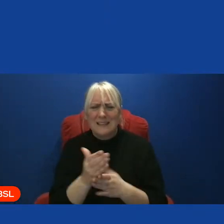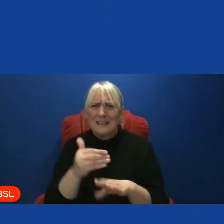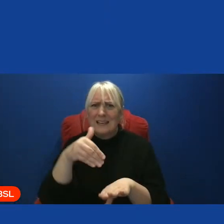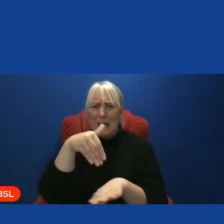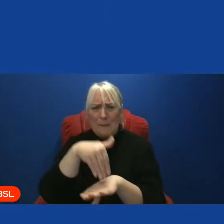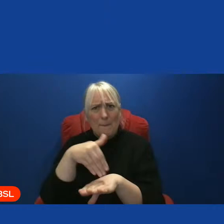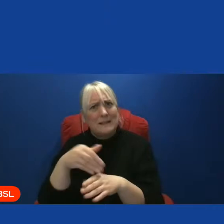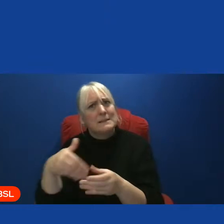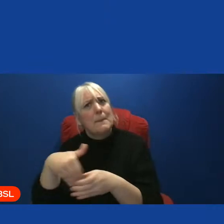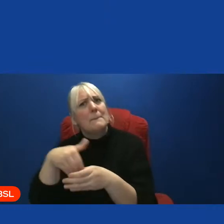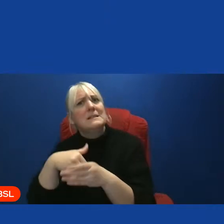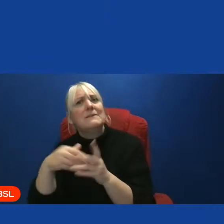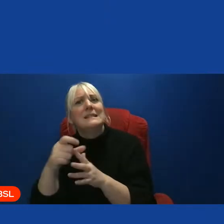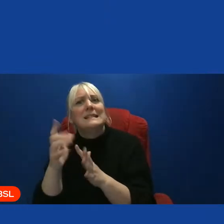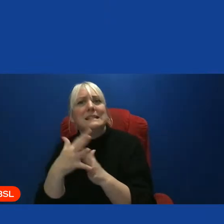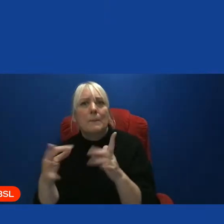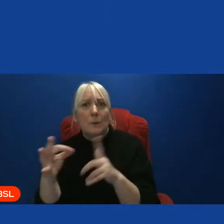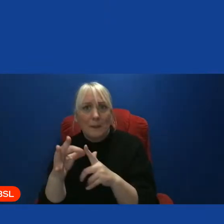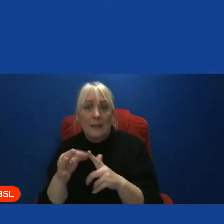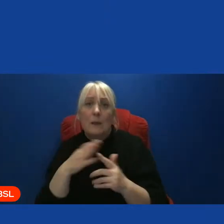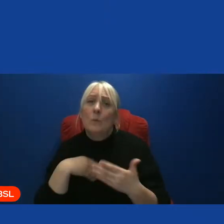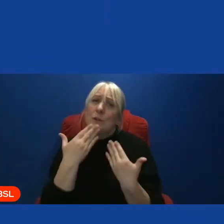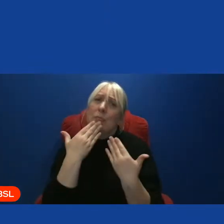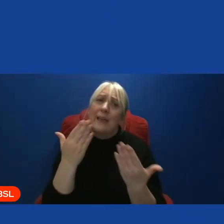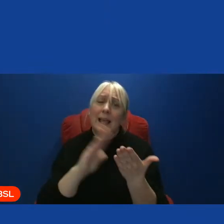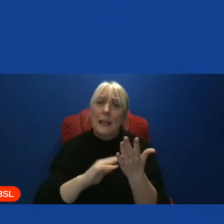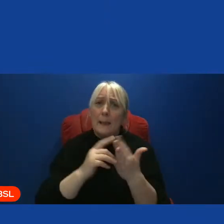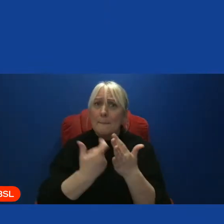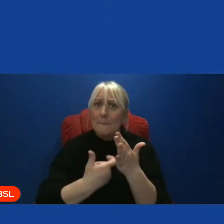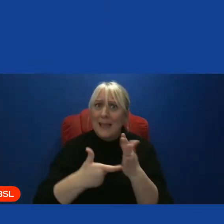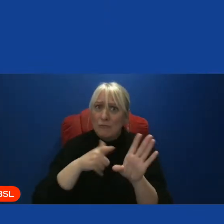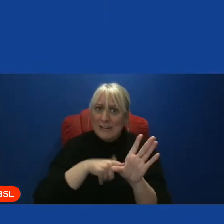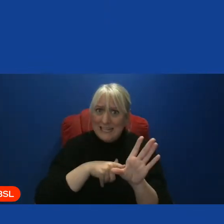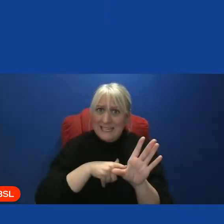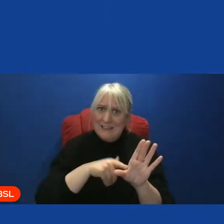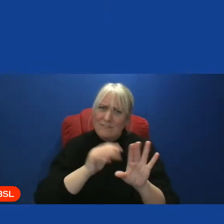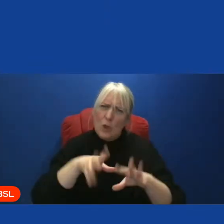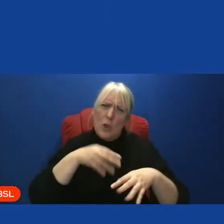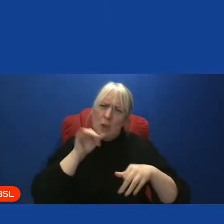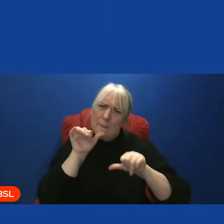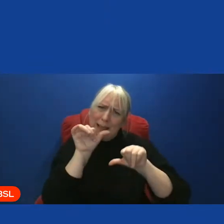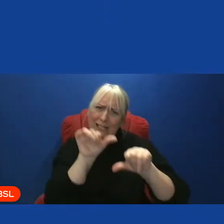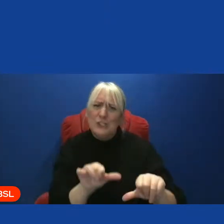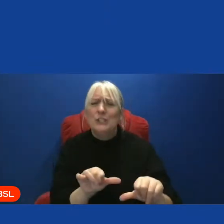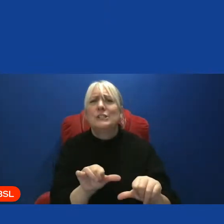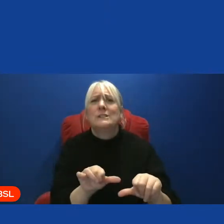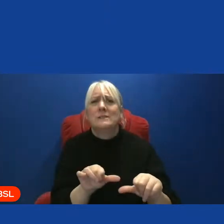has been said. But I do want to thank Mary for her